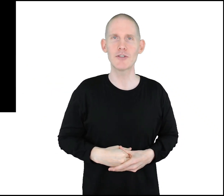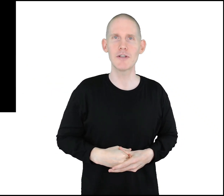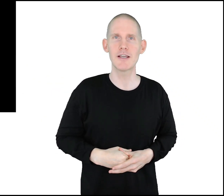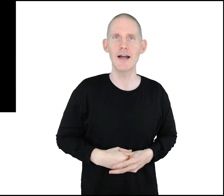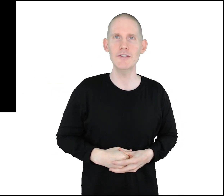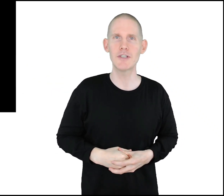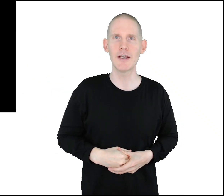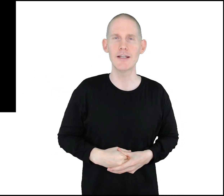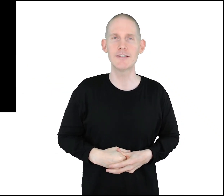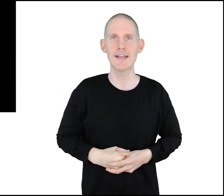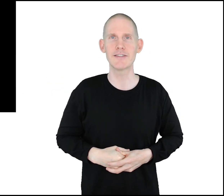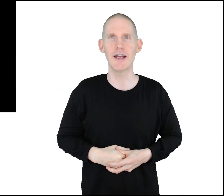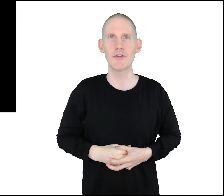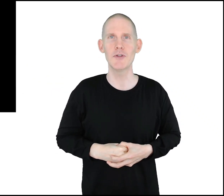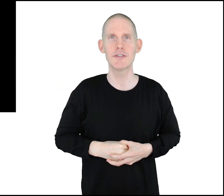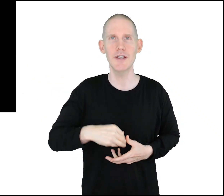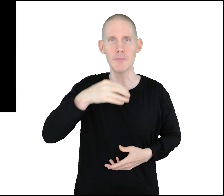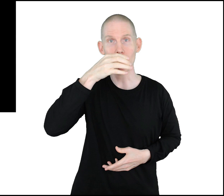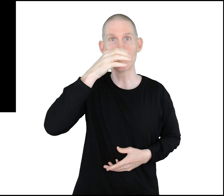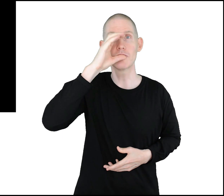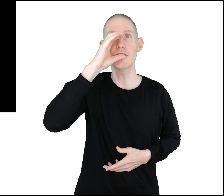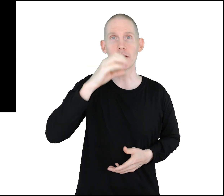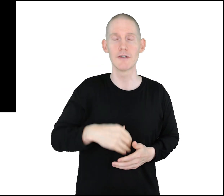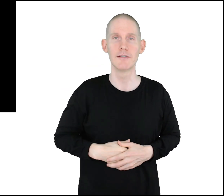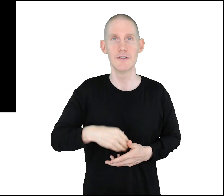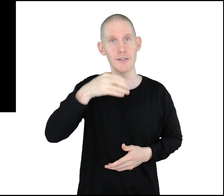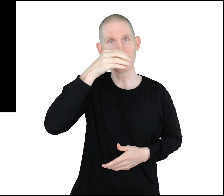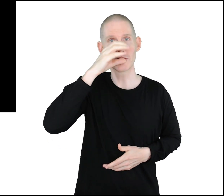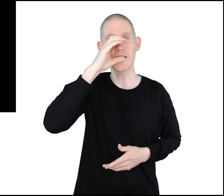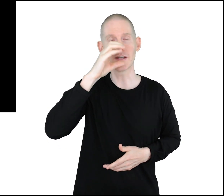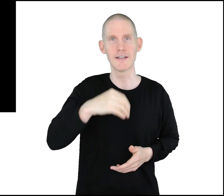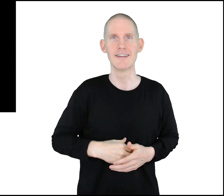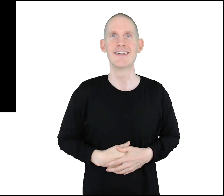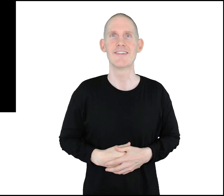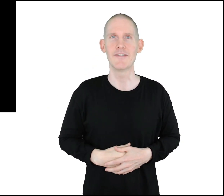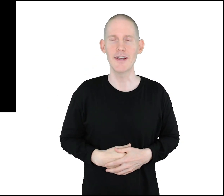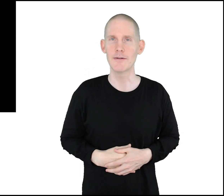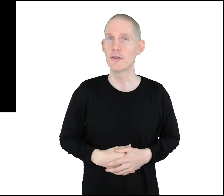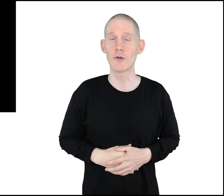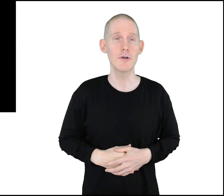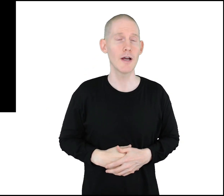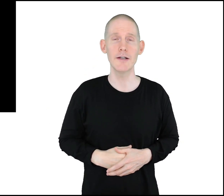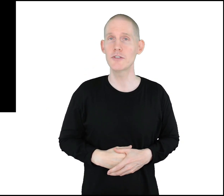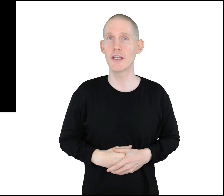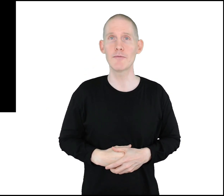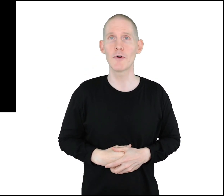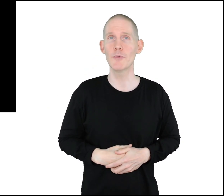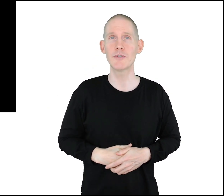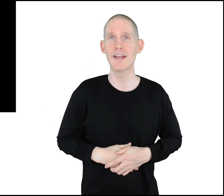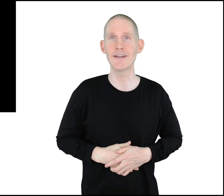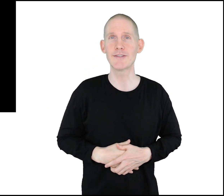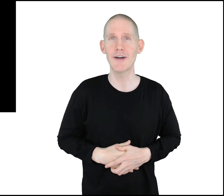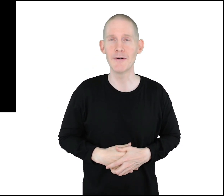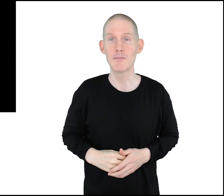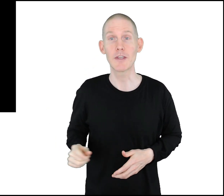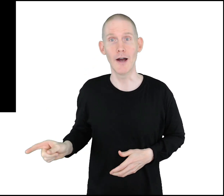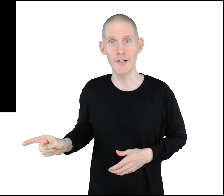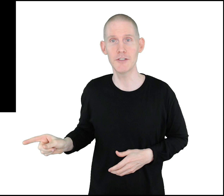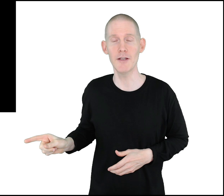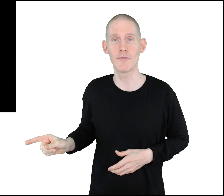magically conjugated. It's exactly the same. Drink, drink. Right, don't conjugate verbs in ASL. Conjugate